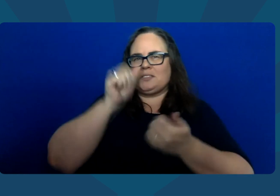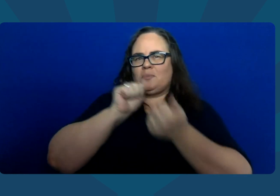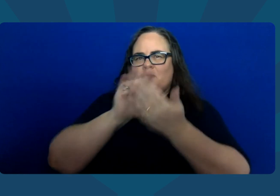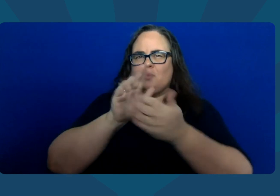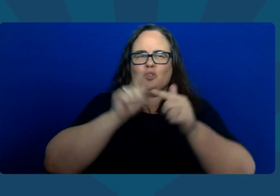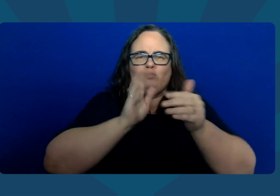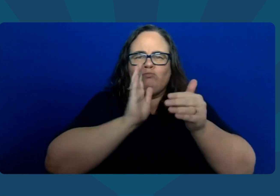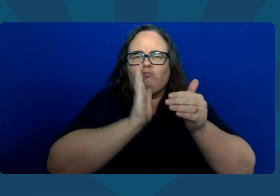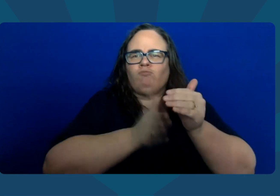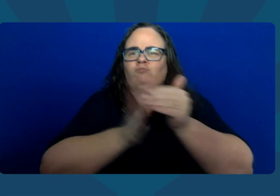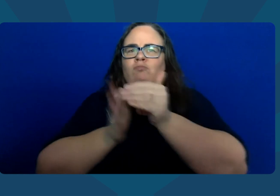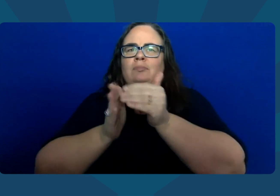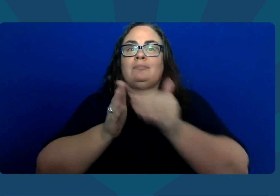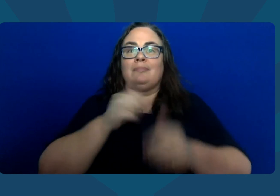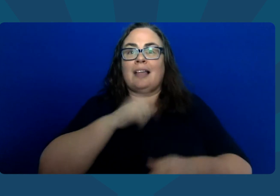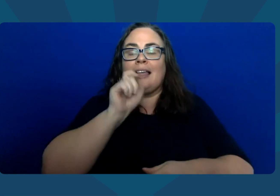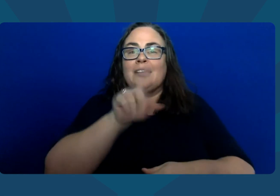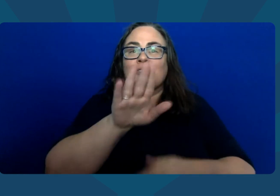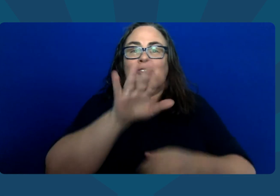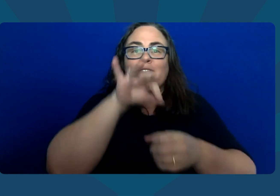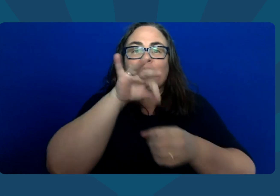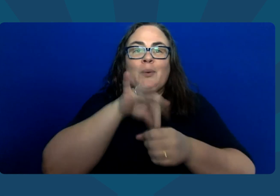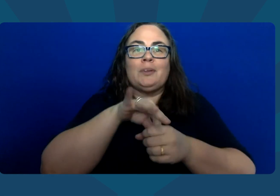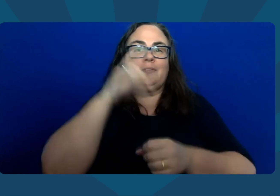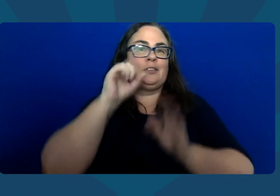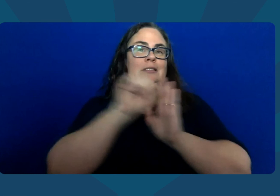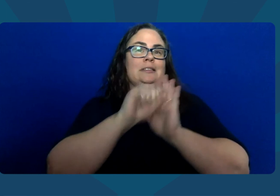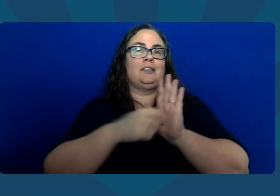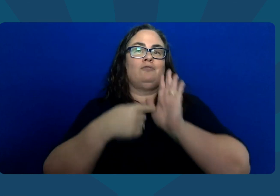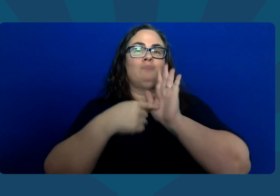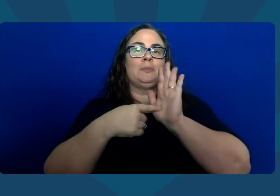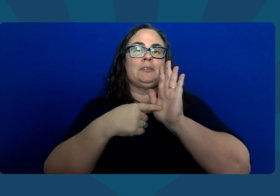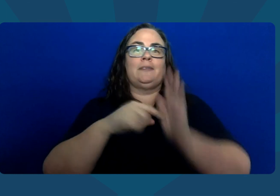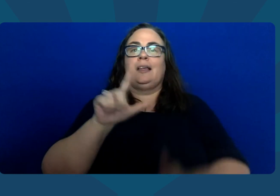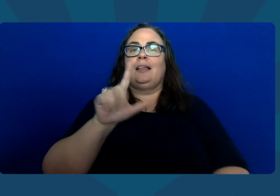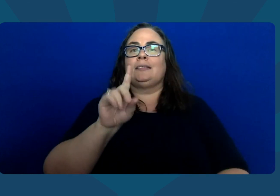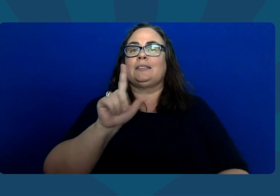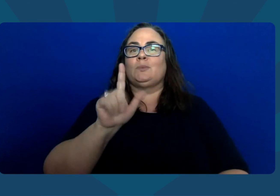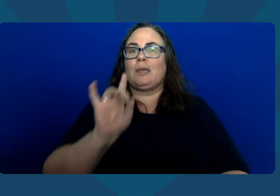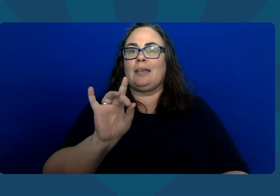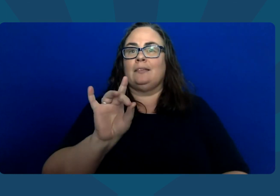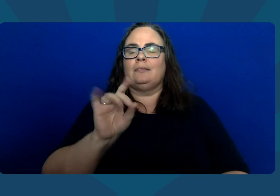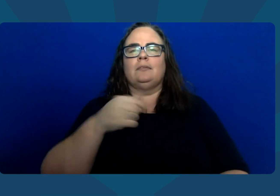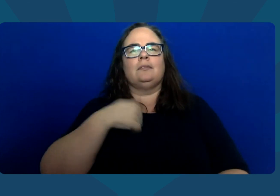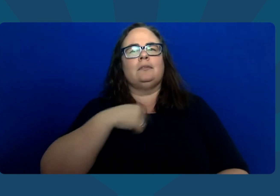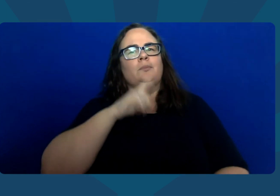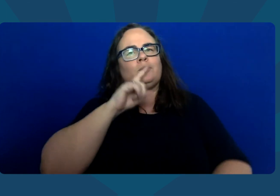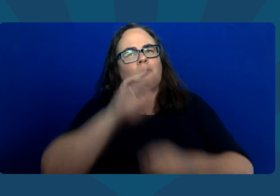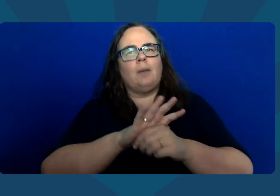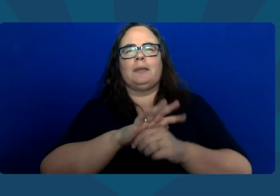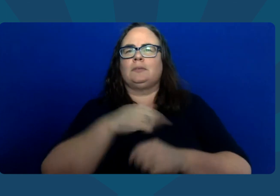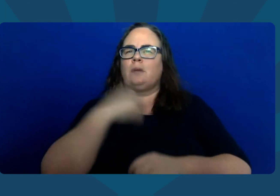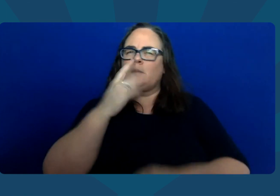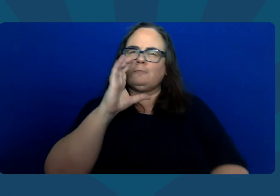sense approach to getting things done, I am asking for your vote for state representative for LD